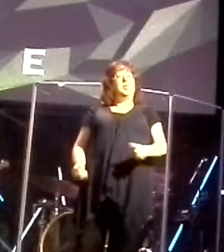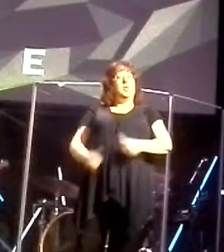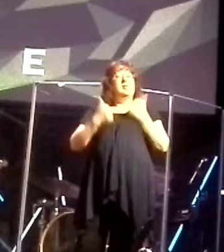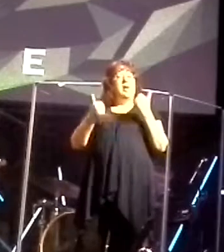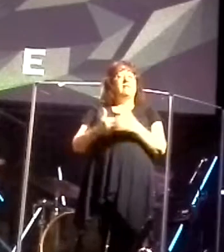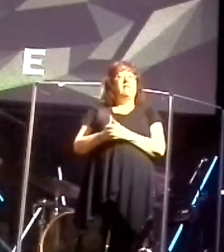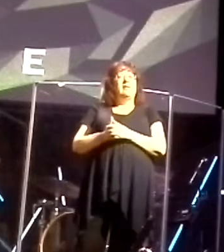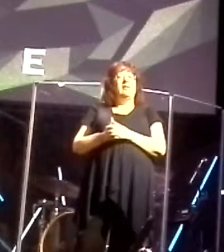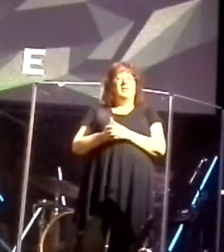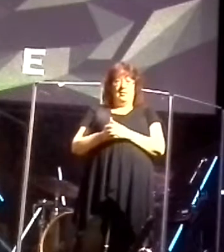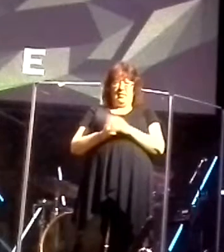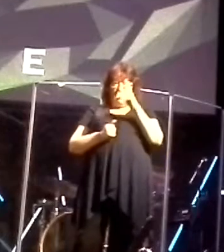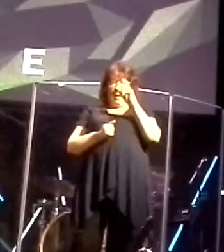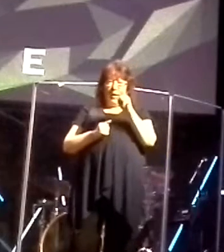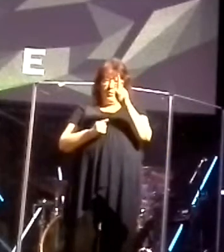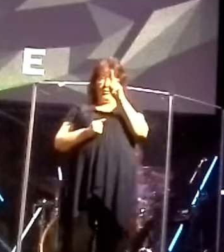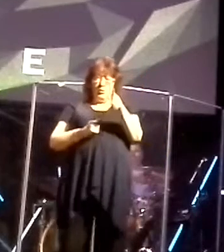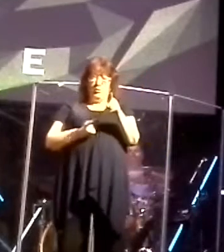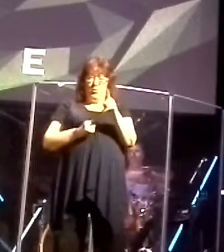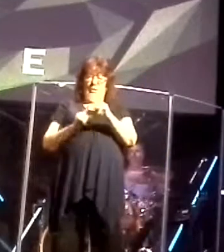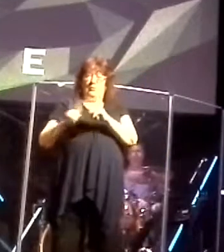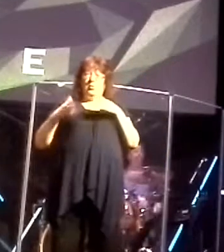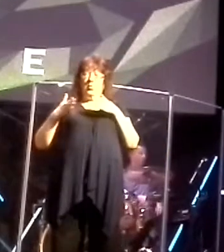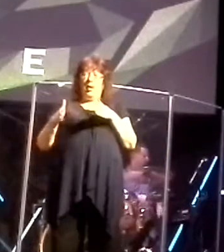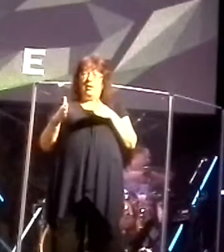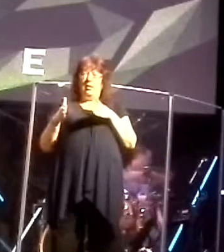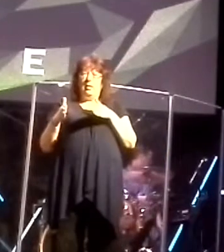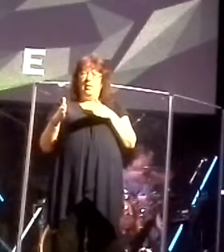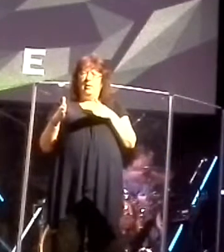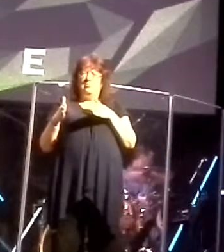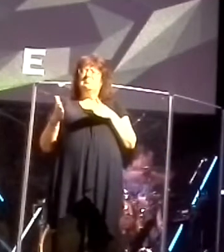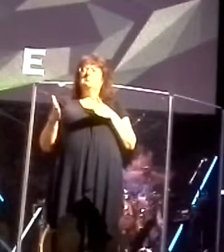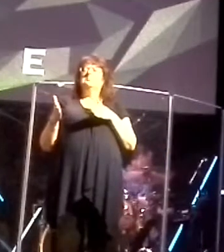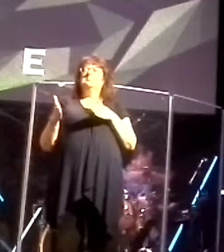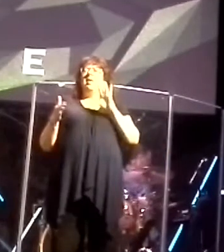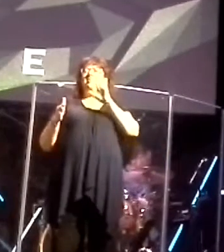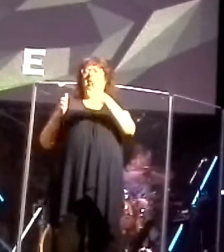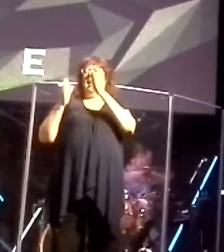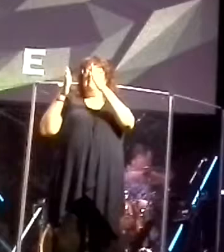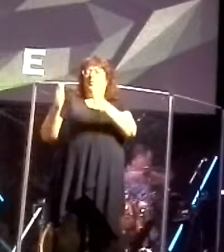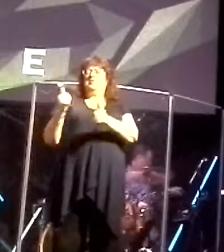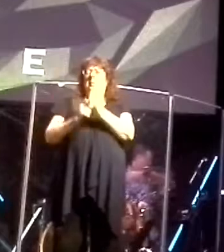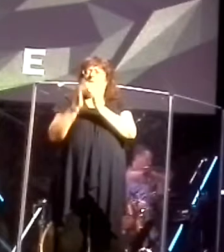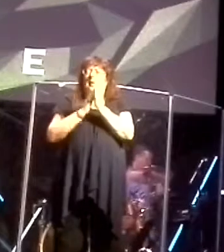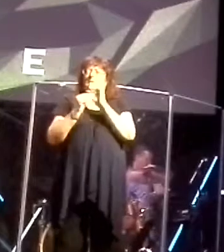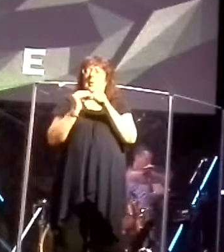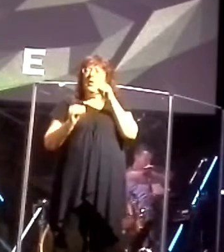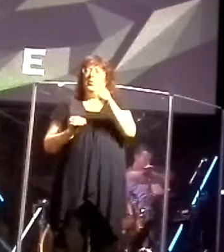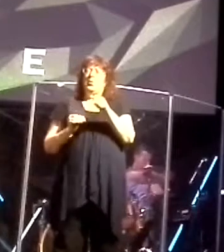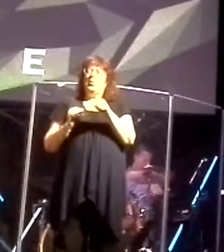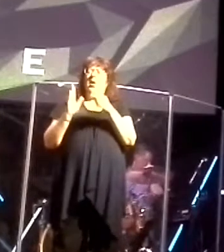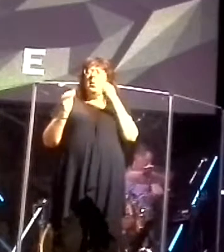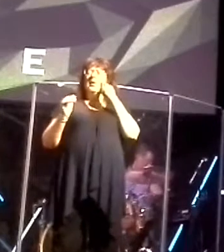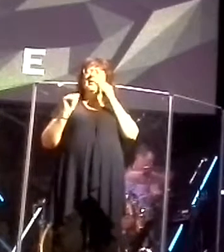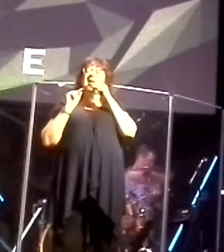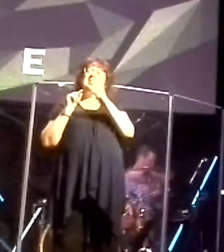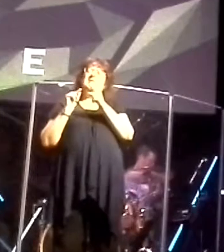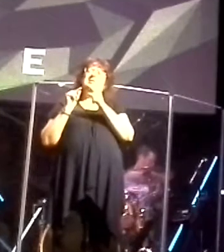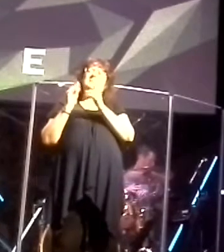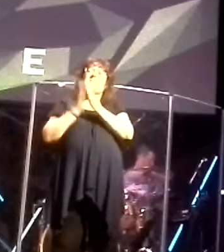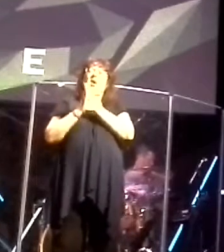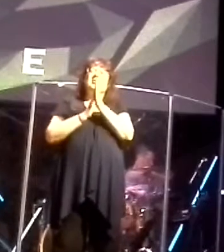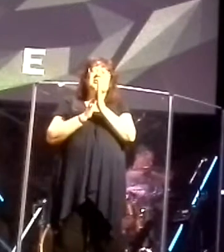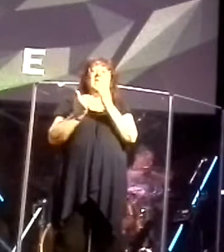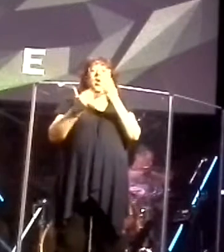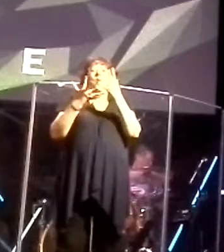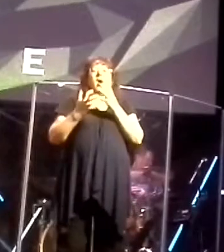life? Let me ask you the question in a little different way. What do you think that person who's most passionate about you, most